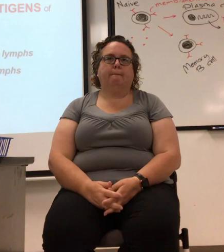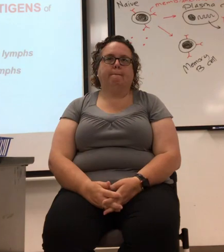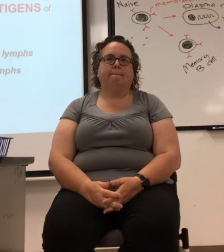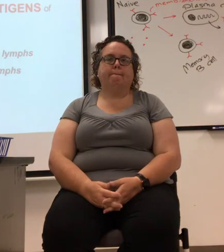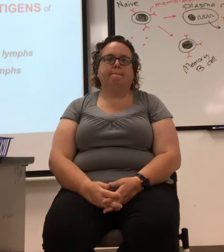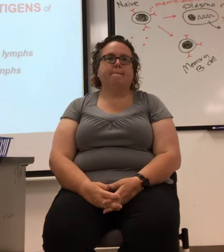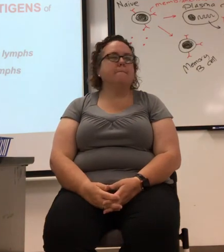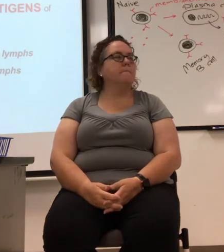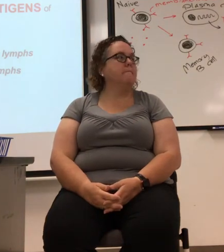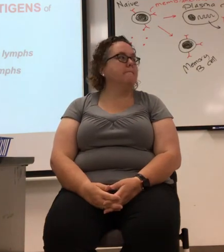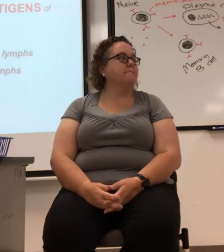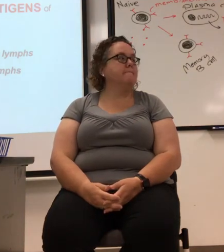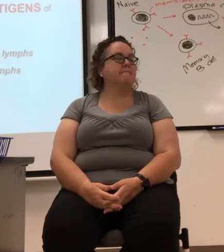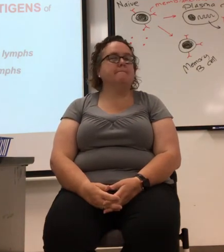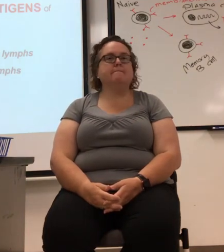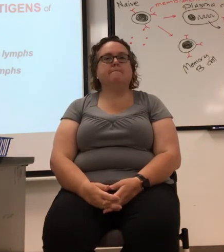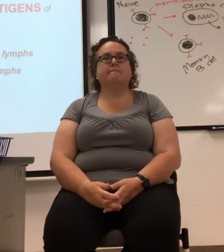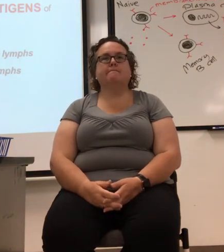Most